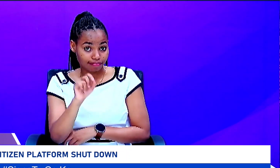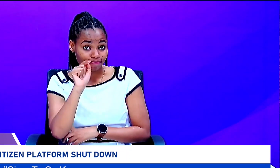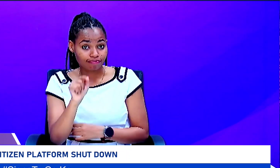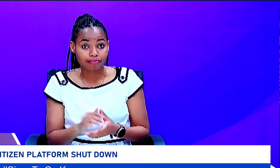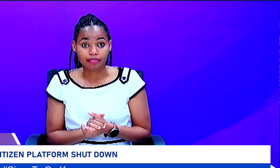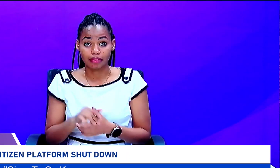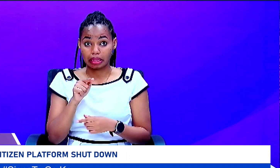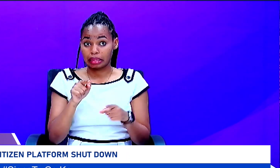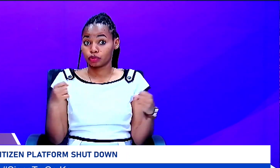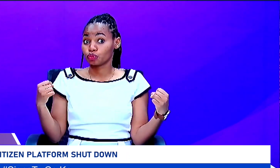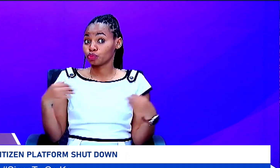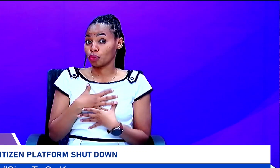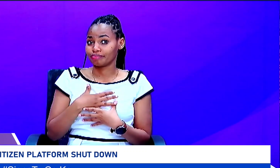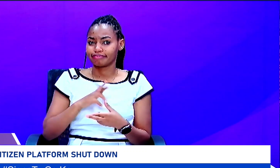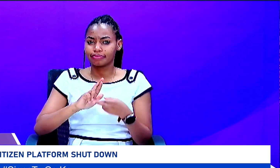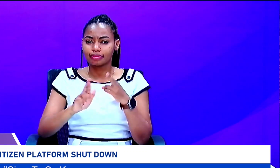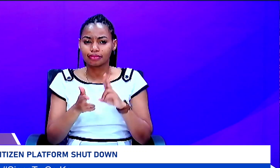misappropriation, and revenue leakages.